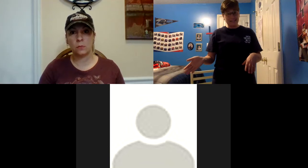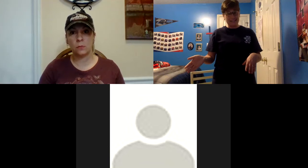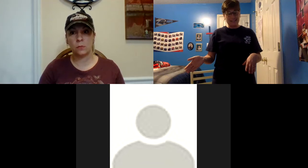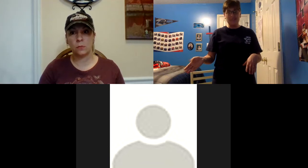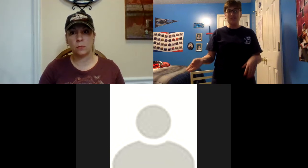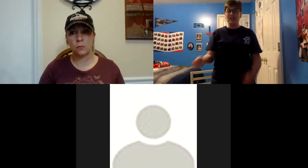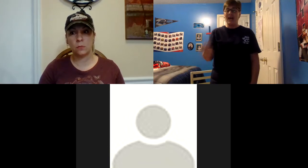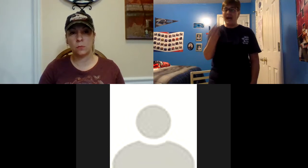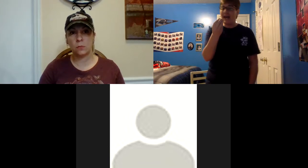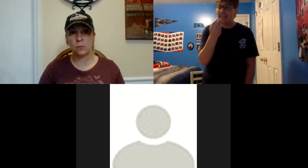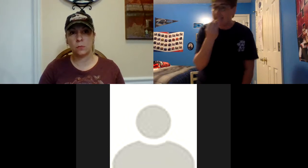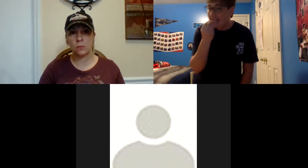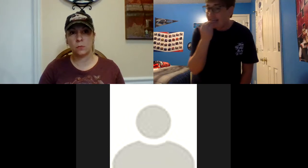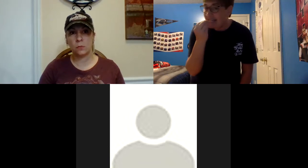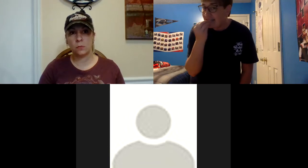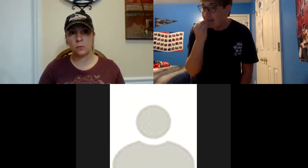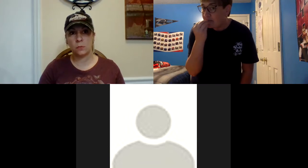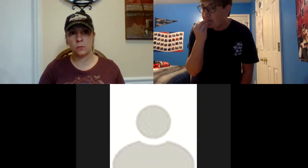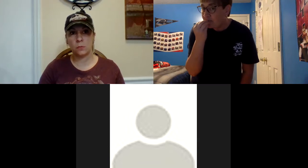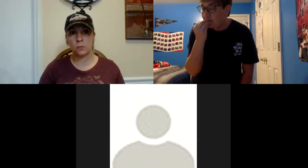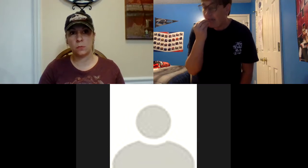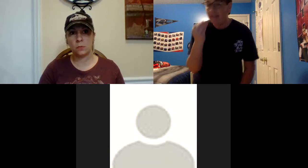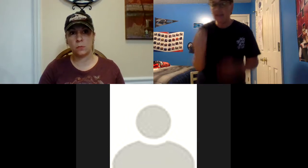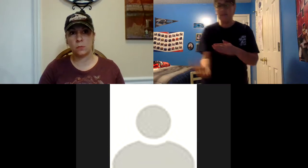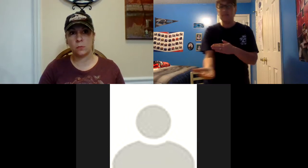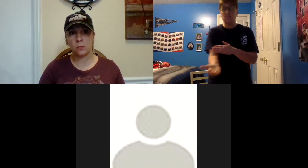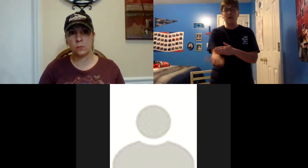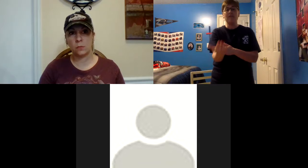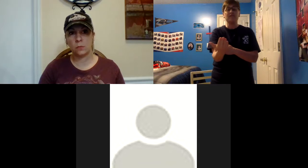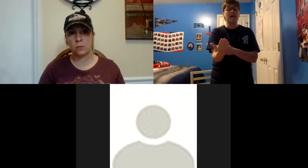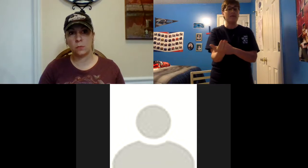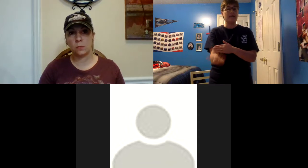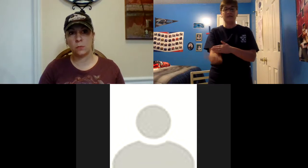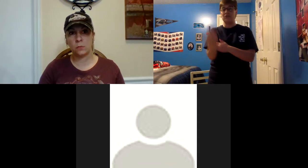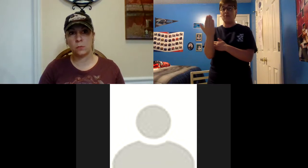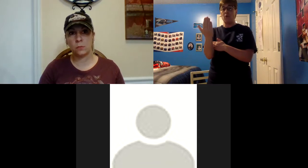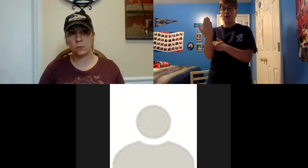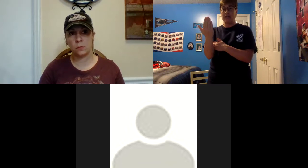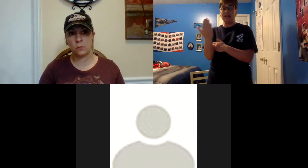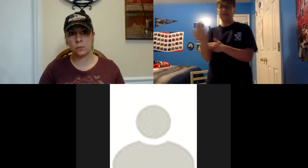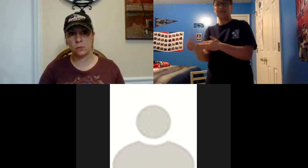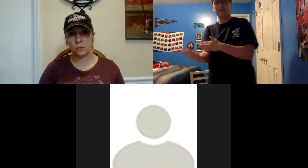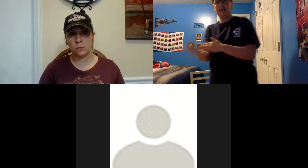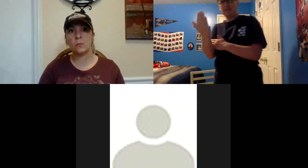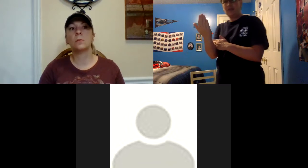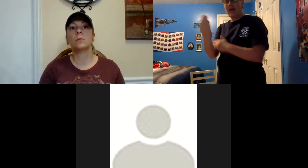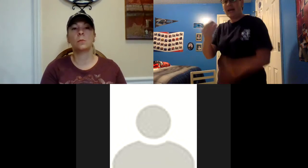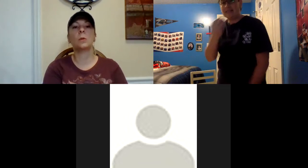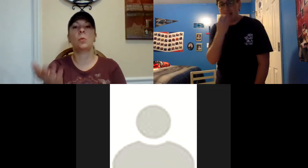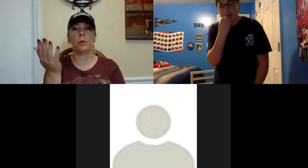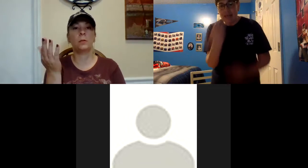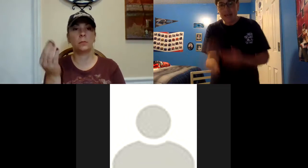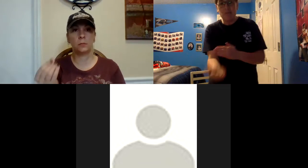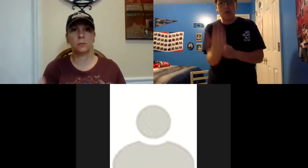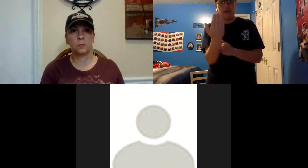signing exact English, has eat and then whatever time of day it is, so morning. So it